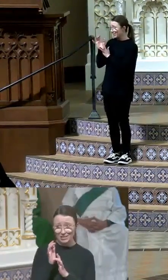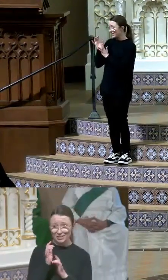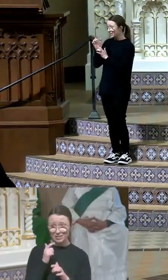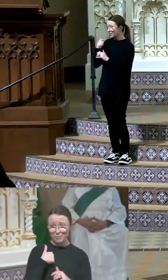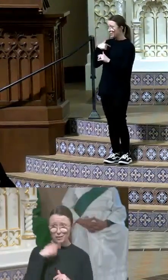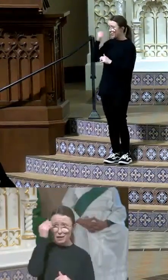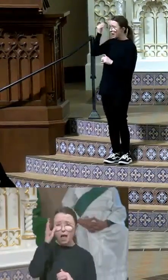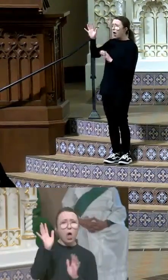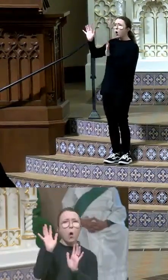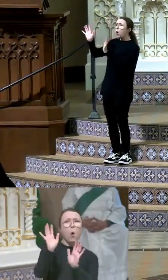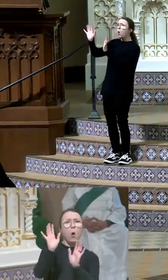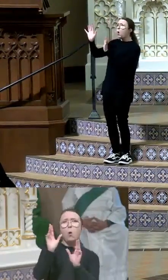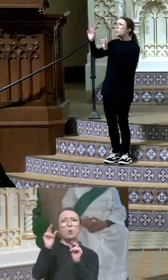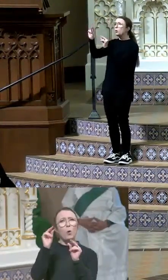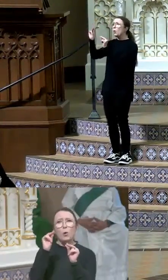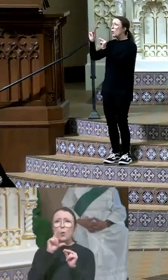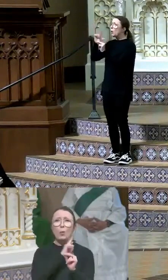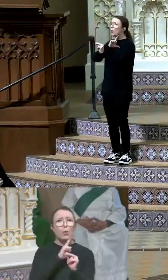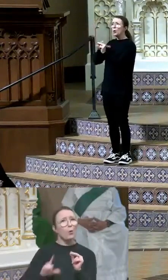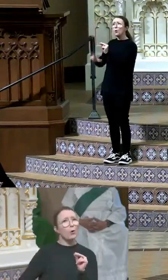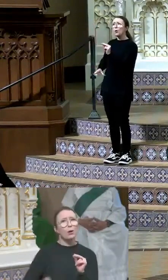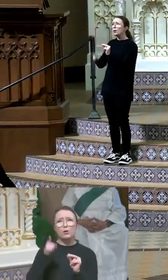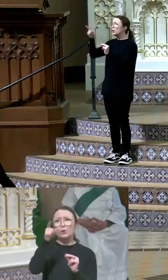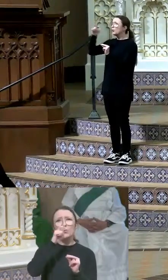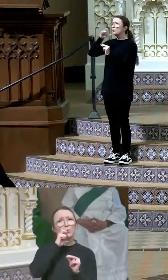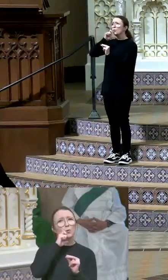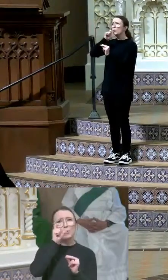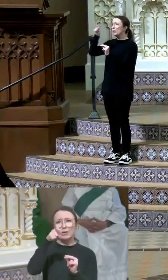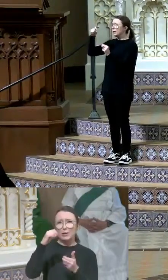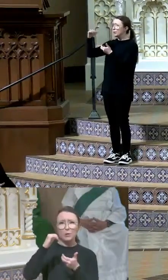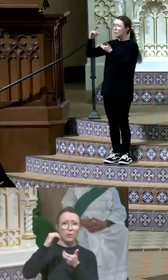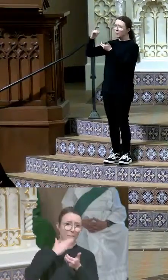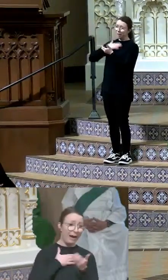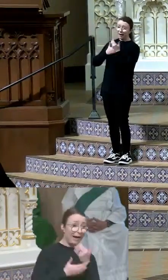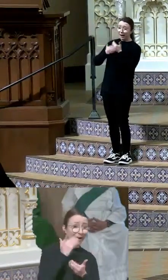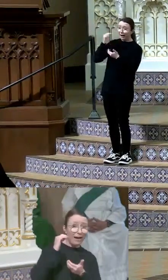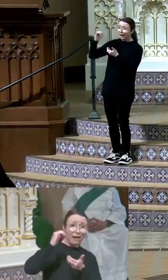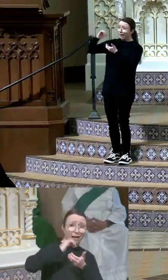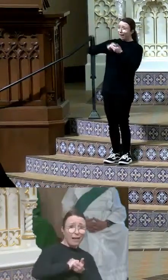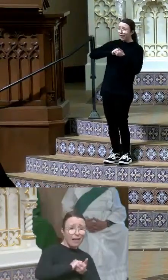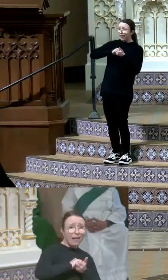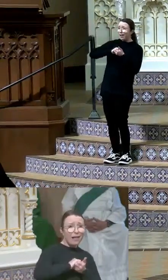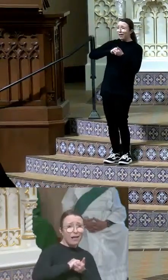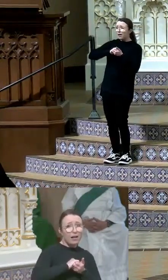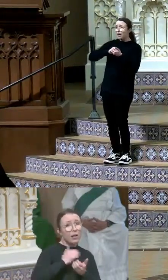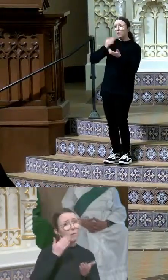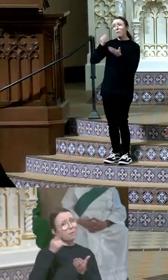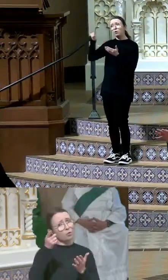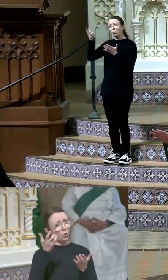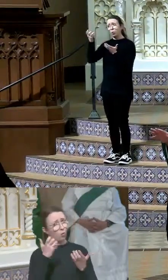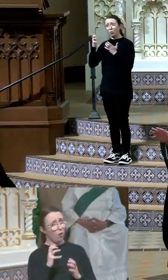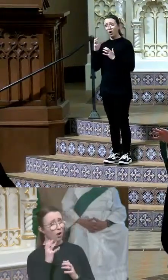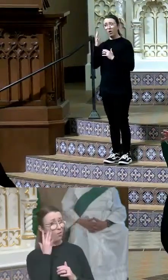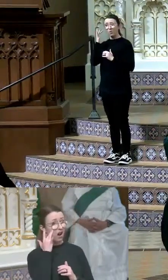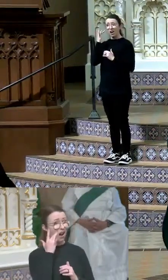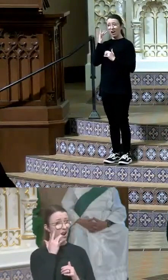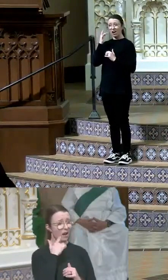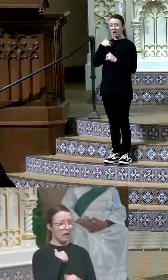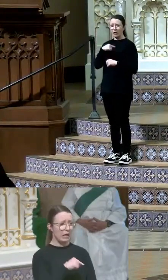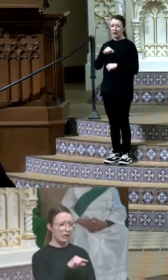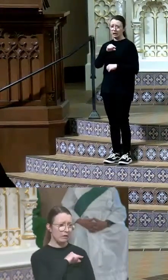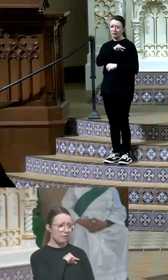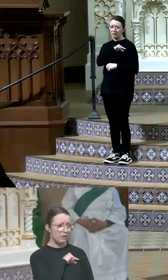Oh, no, no, Lord, you don't want to hold my hand because of that thing that I did